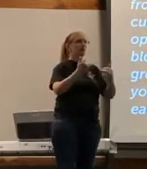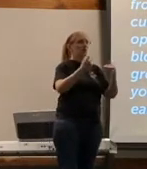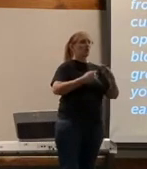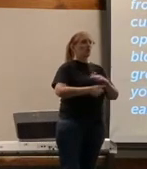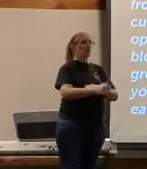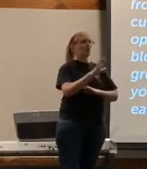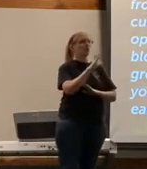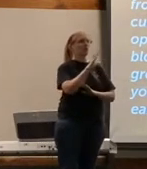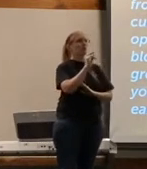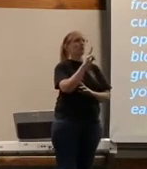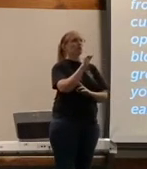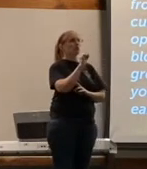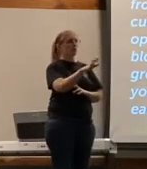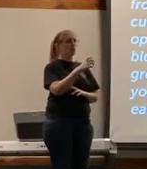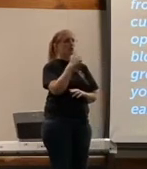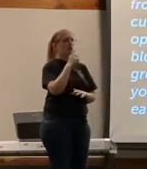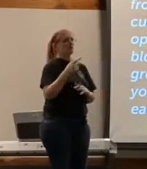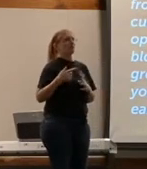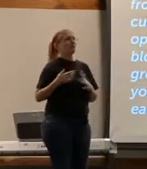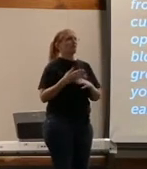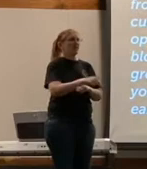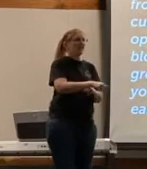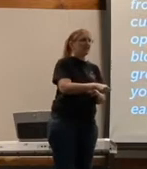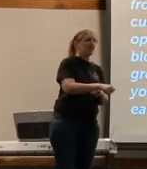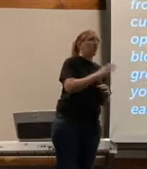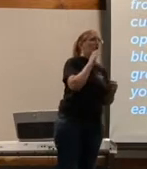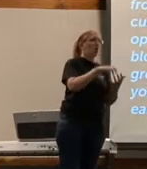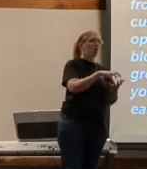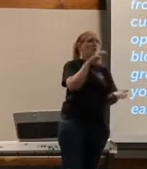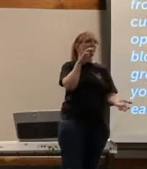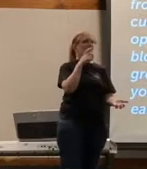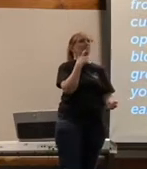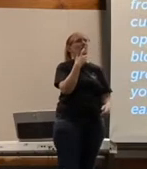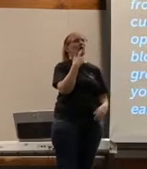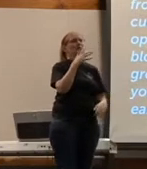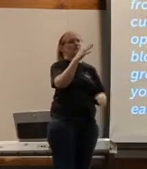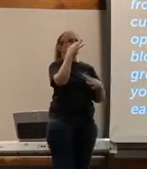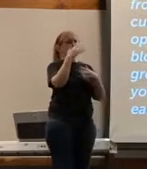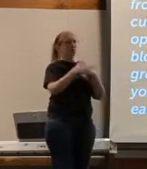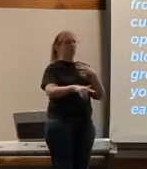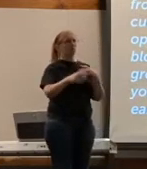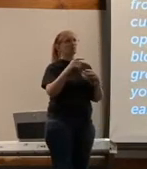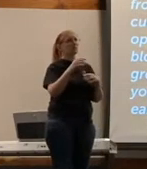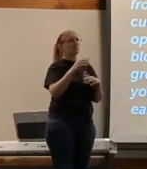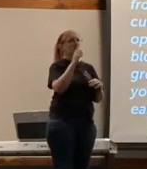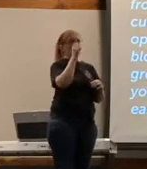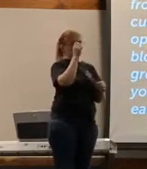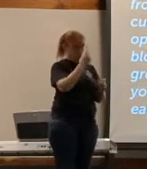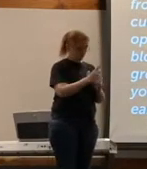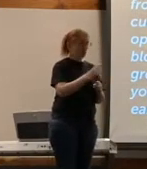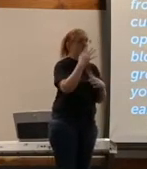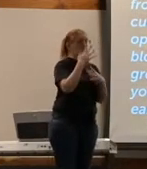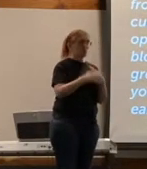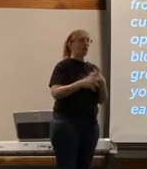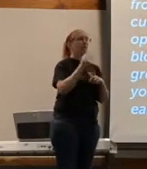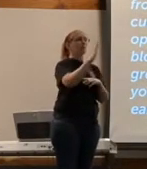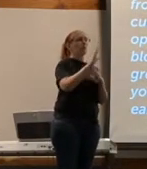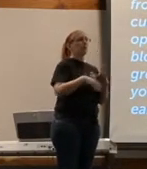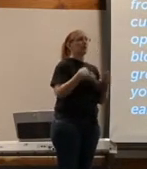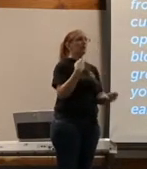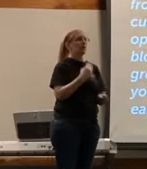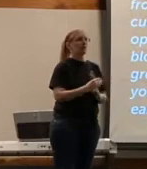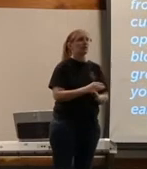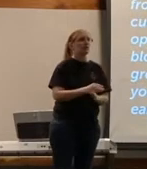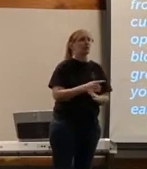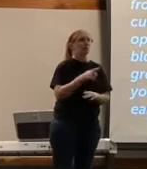curse and driven from the ground, which opens its mouth to receive your brother's blood from your hand. When you work the ground, it